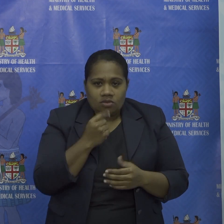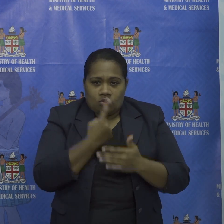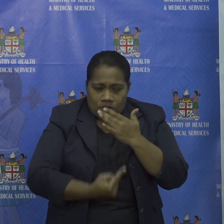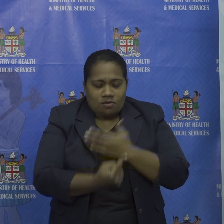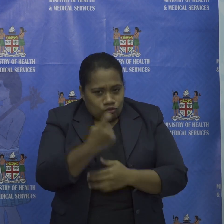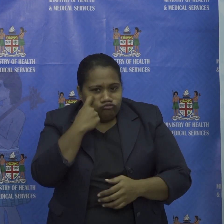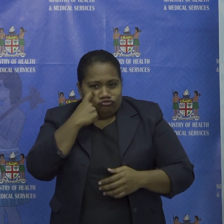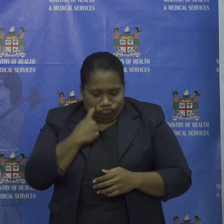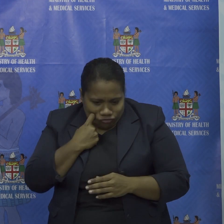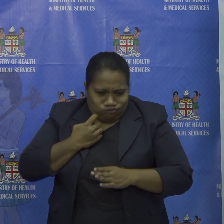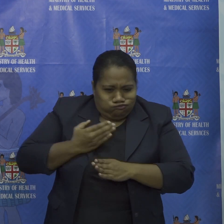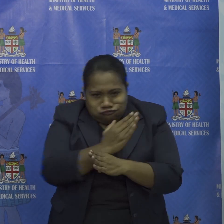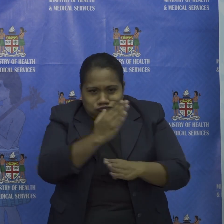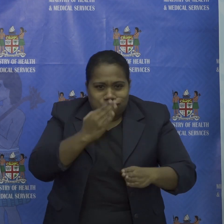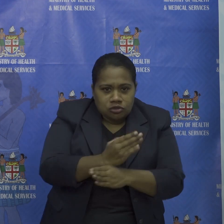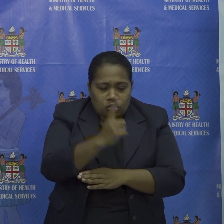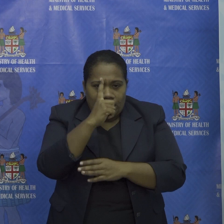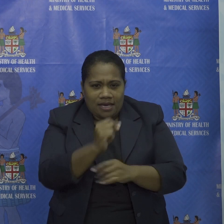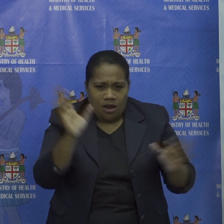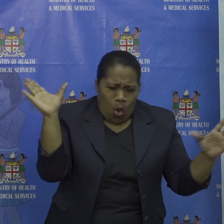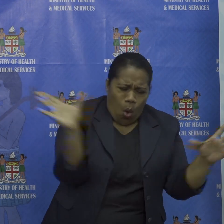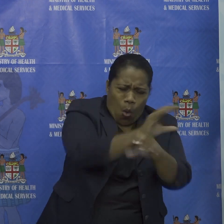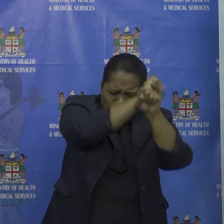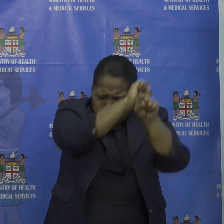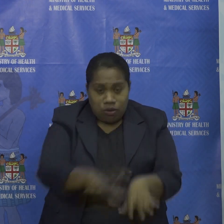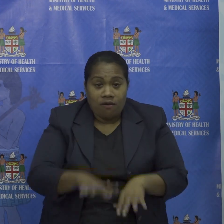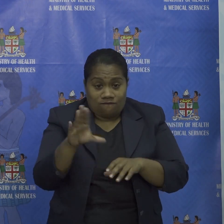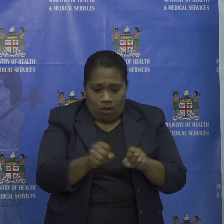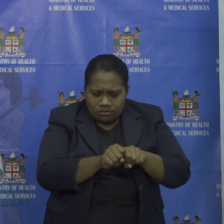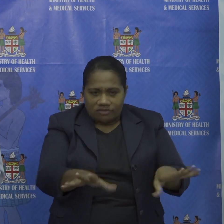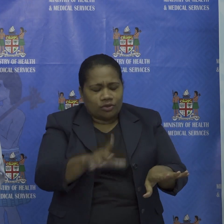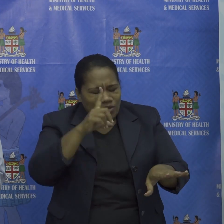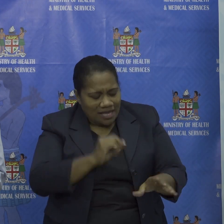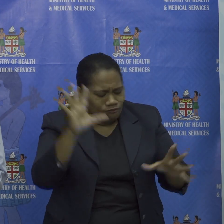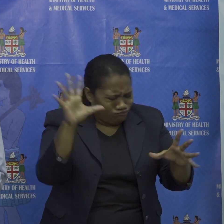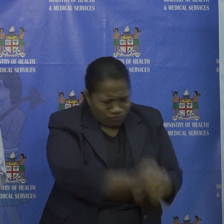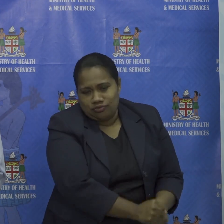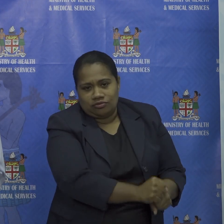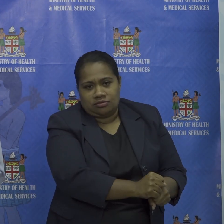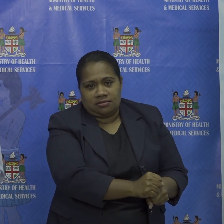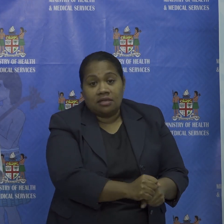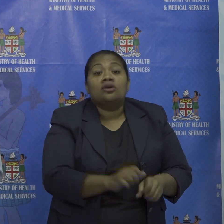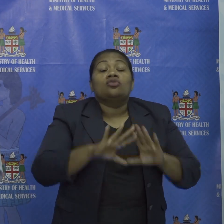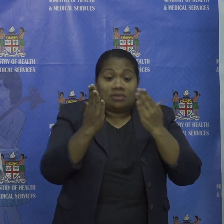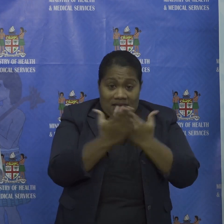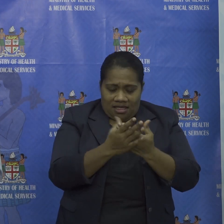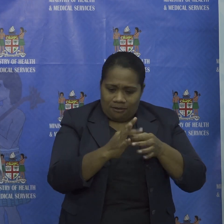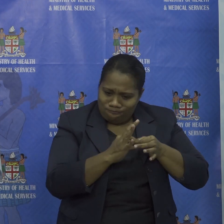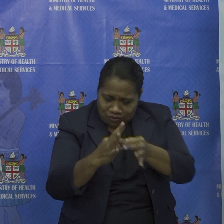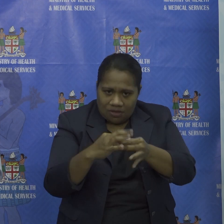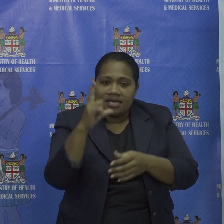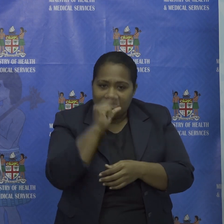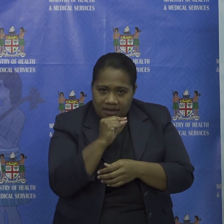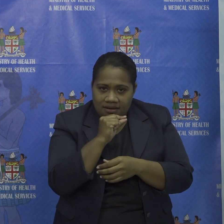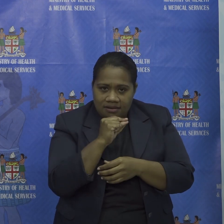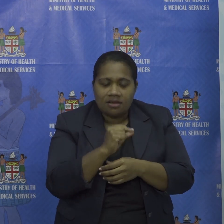Fiji from the grasp of this outbreak. Together we can, together we have, and together we